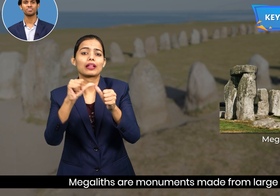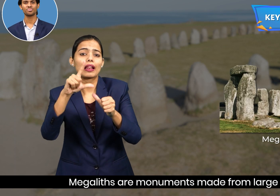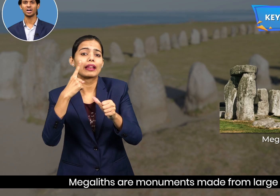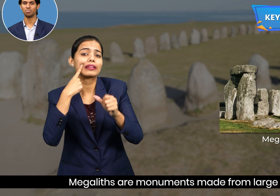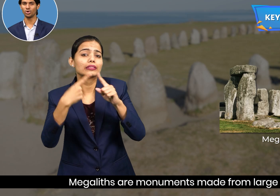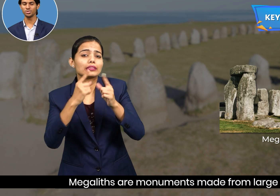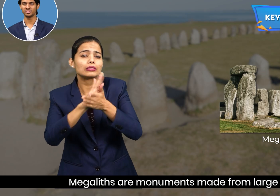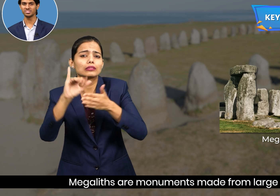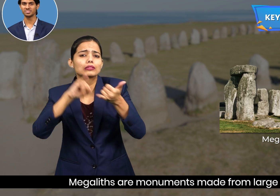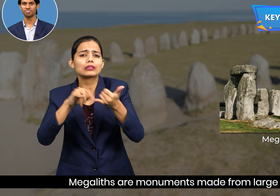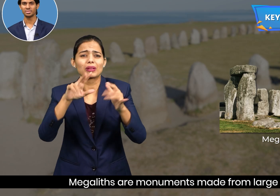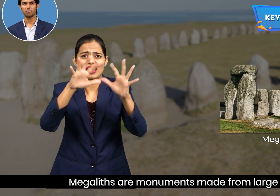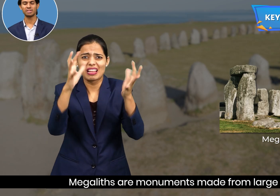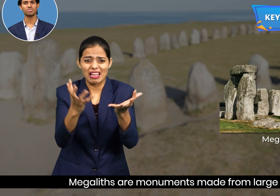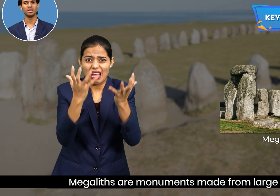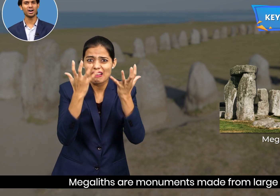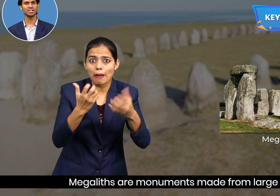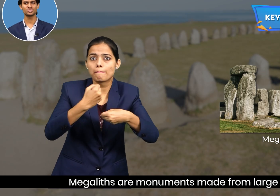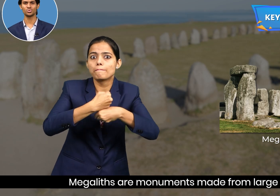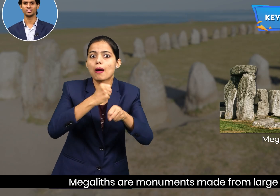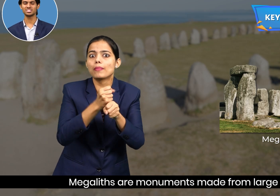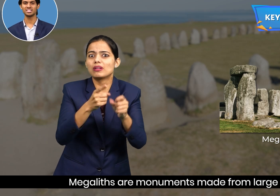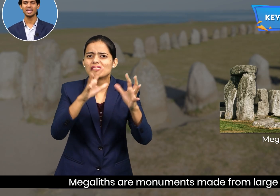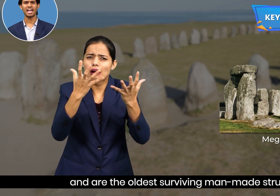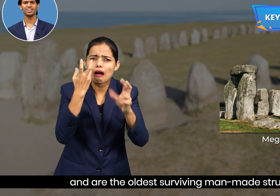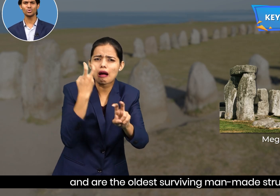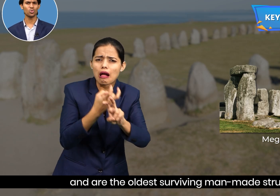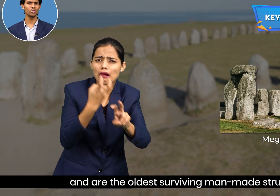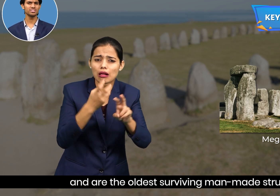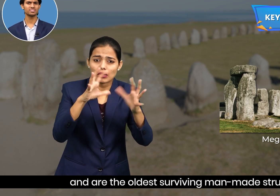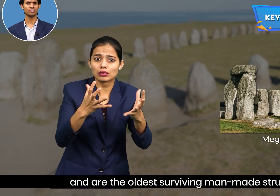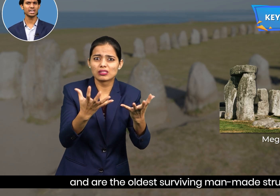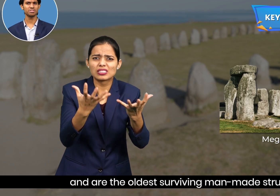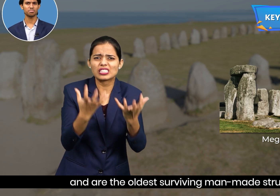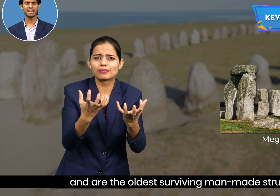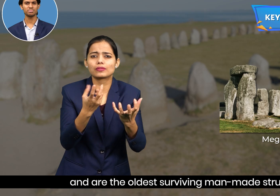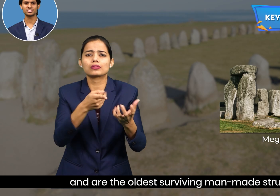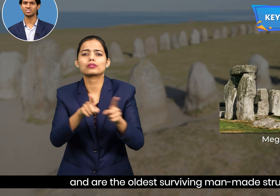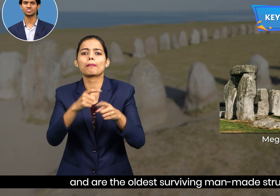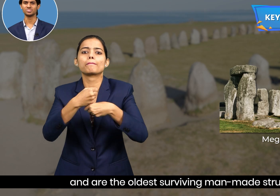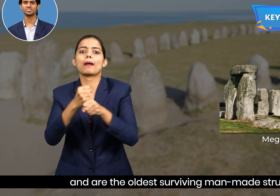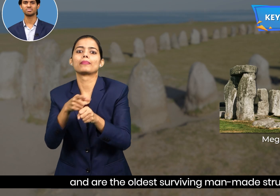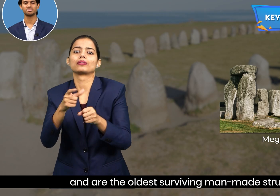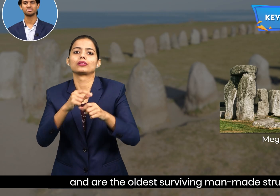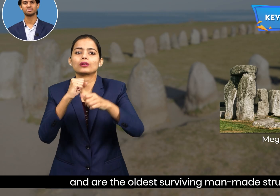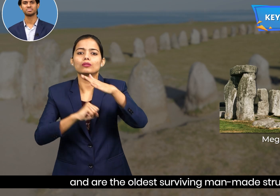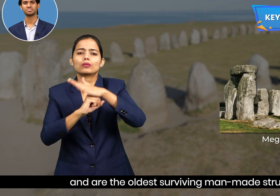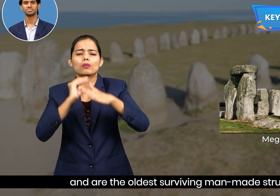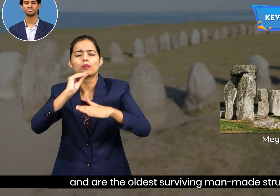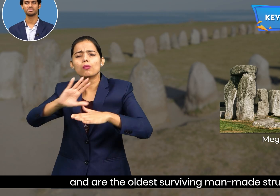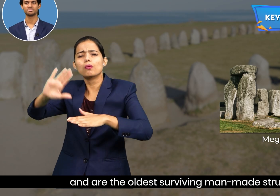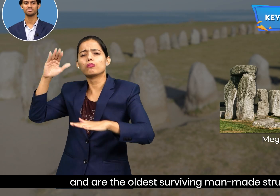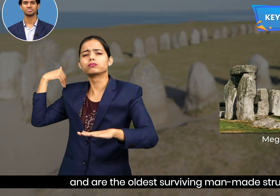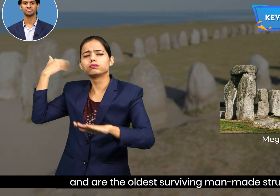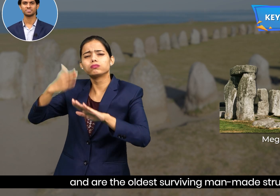Megaliths are monuments made from large stones and are the oldest surviving man-made structures.